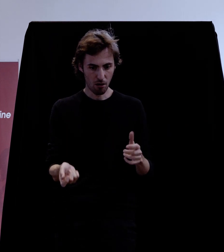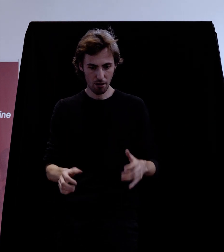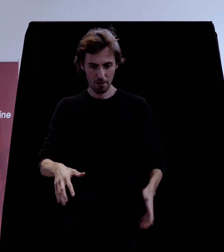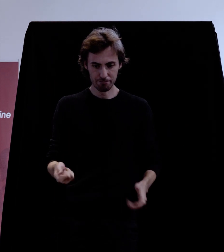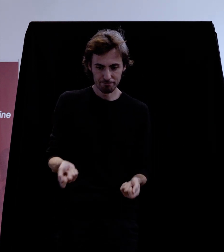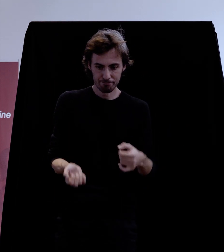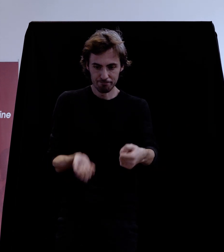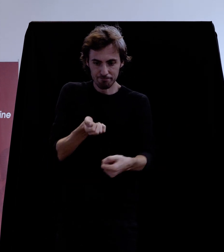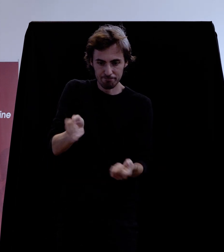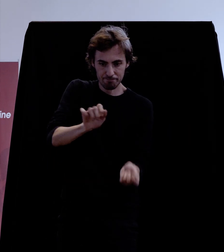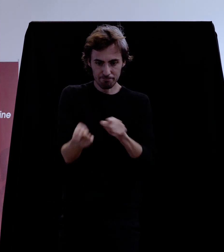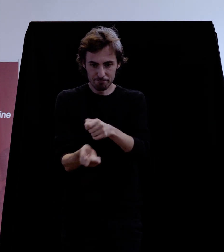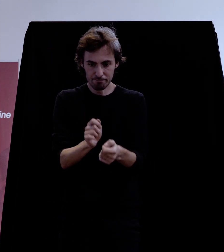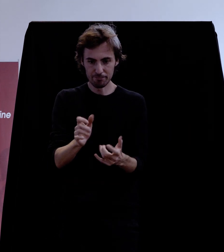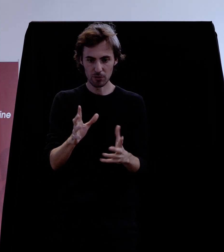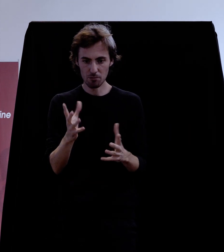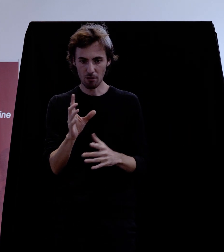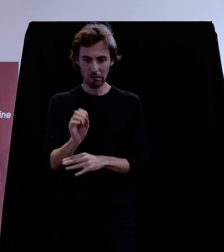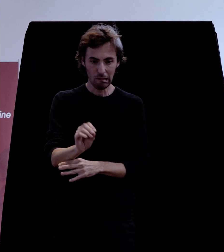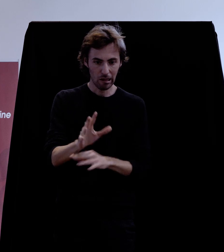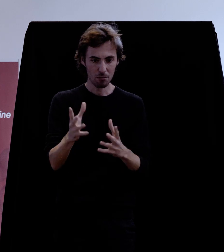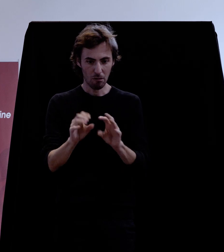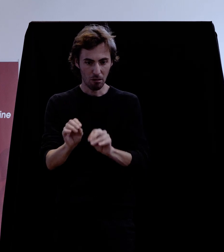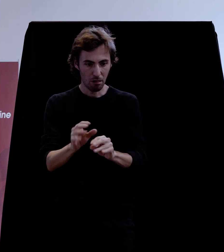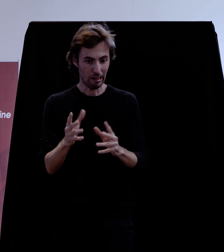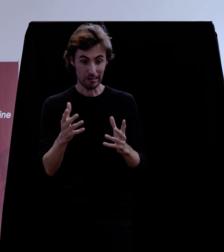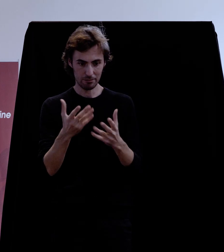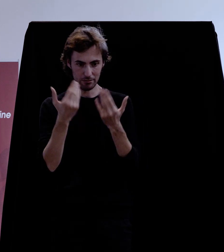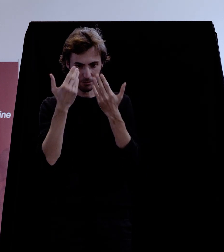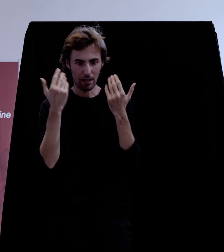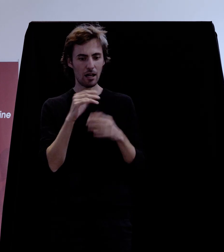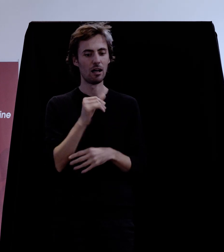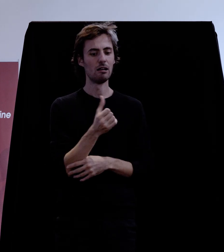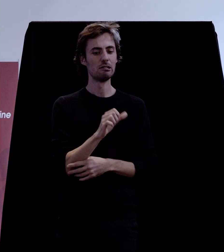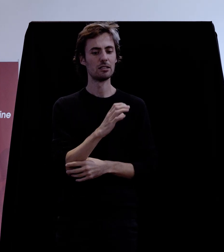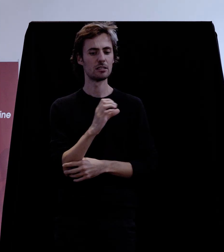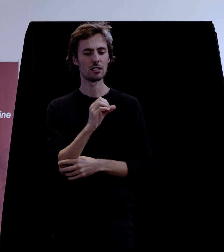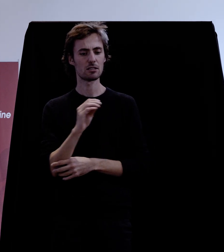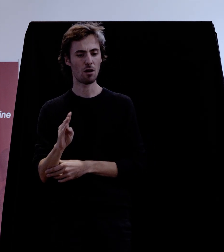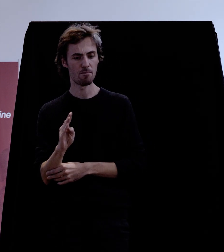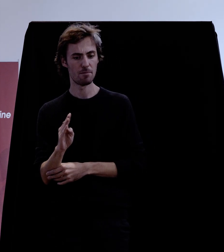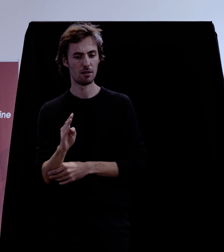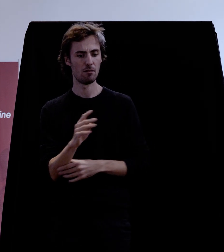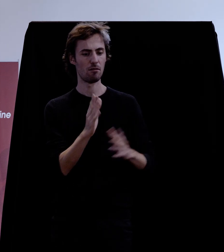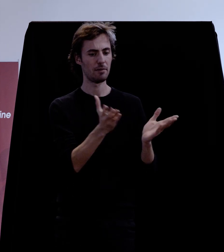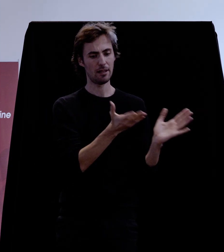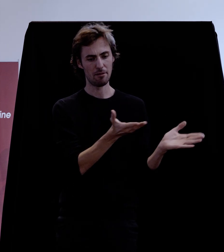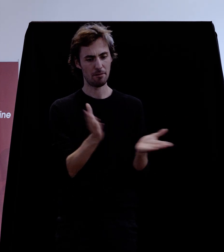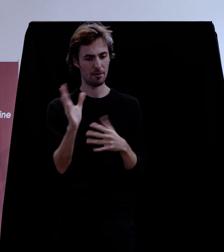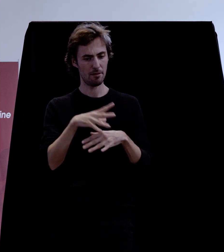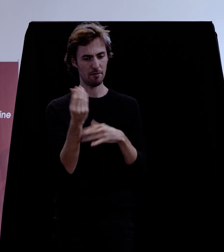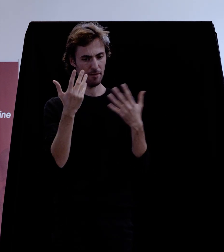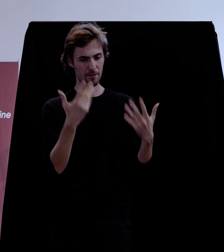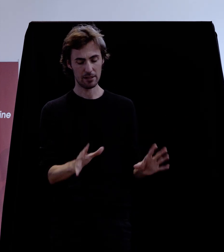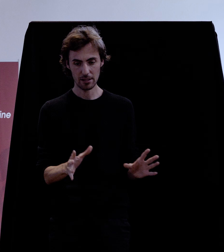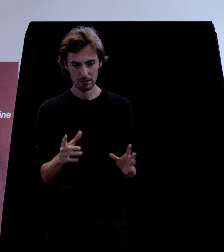alive. When Jacob came home from the hospital several kids later, we were given 20 minutes